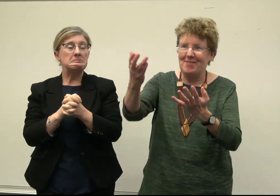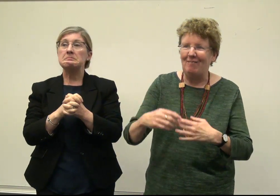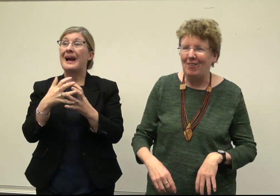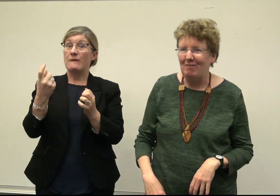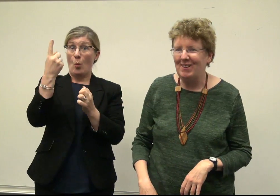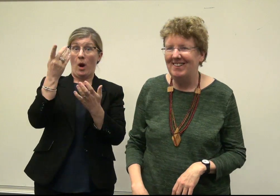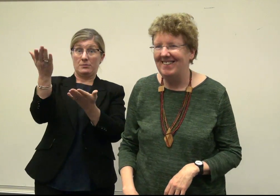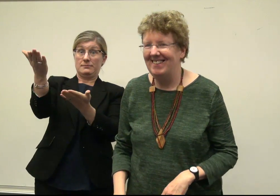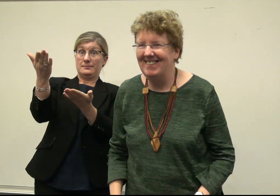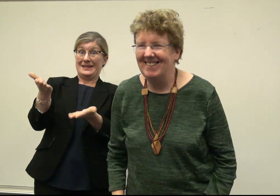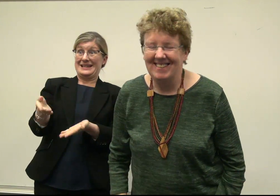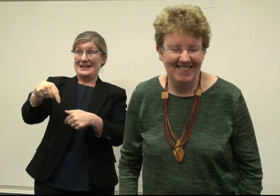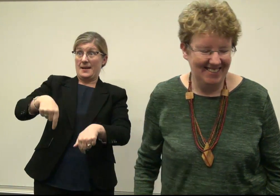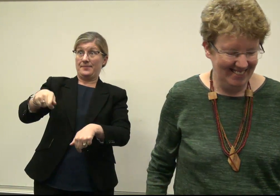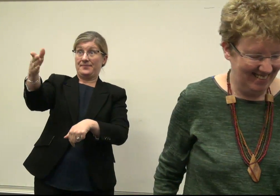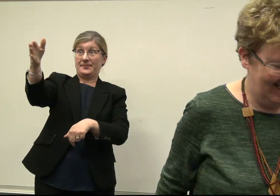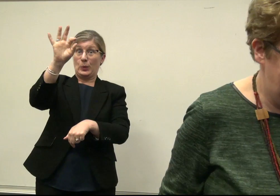Yep, come on up.